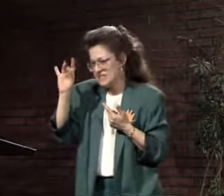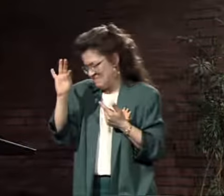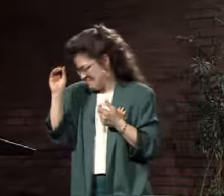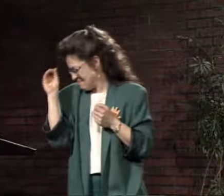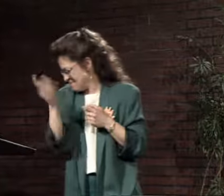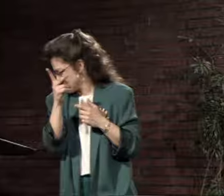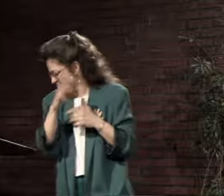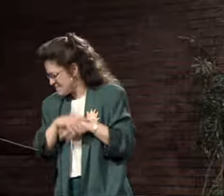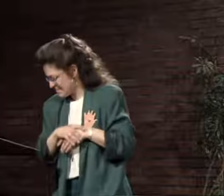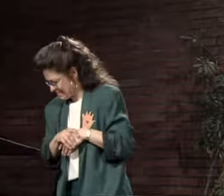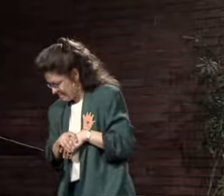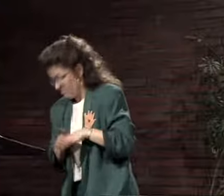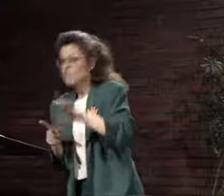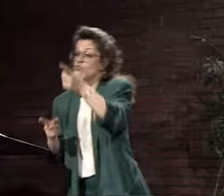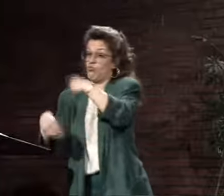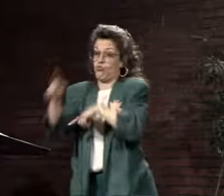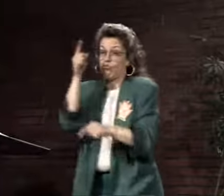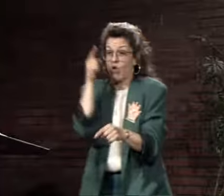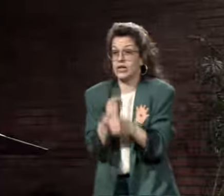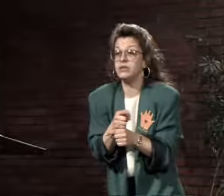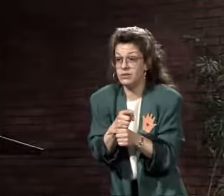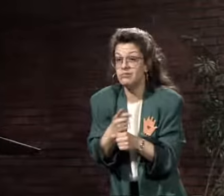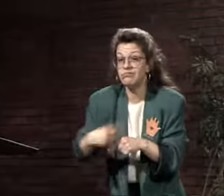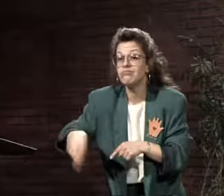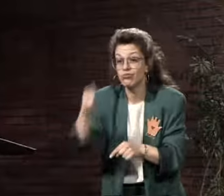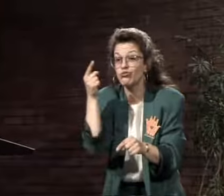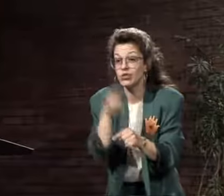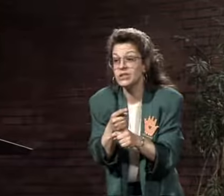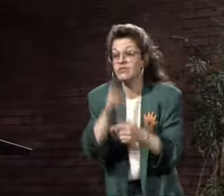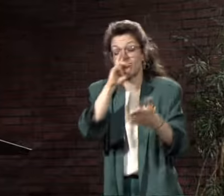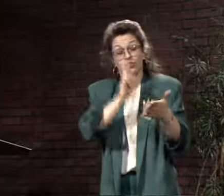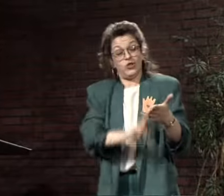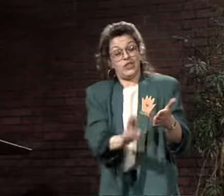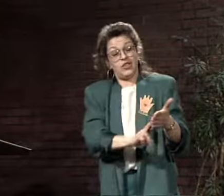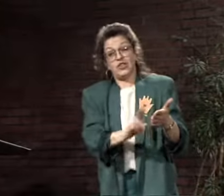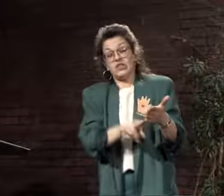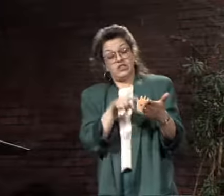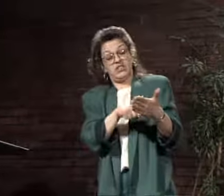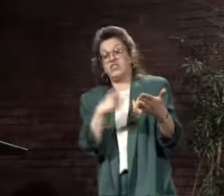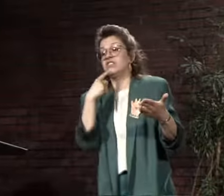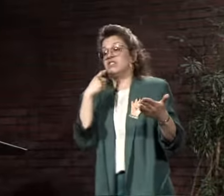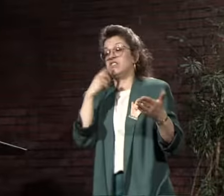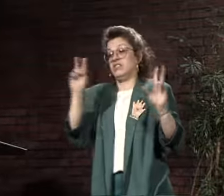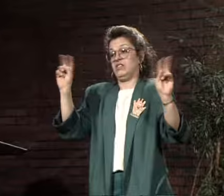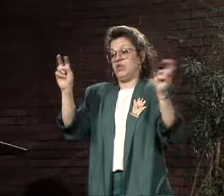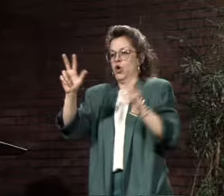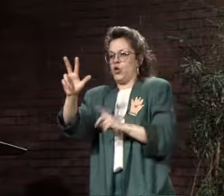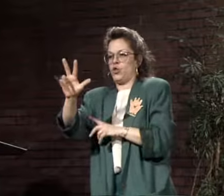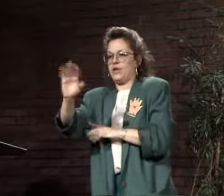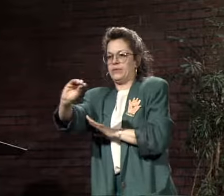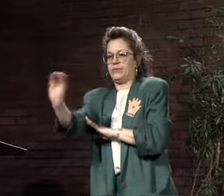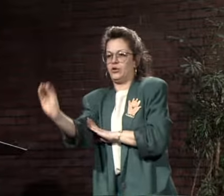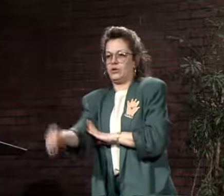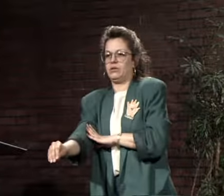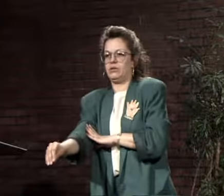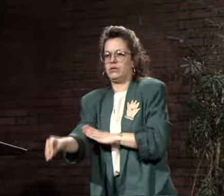Maybe 8, 9. Well, you guys will be right. Research shows that 30%